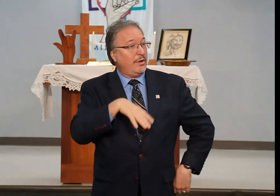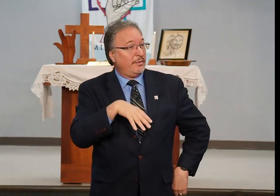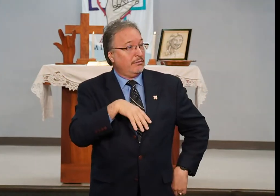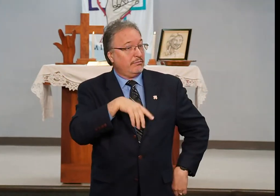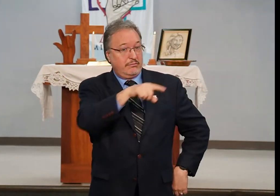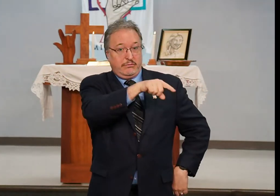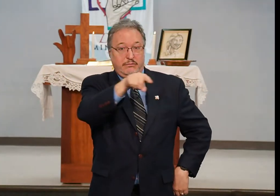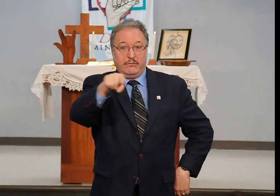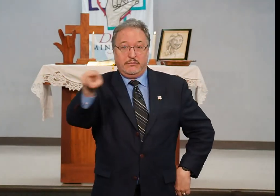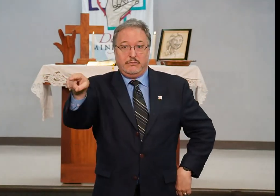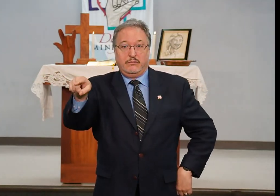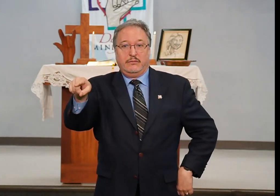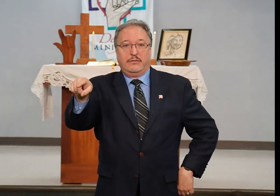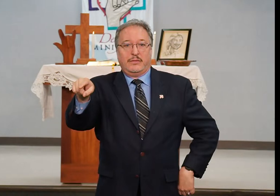and I saw even more women,